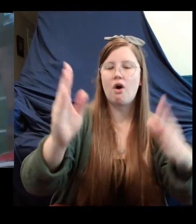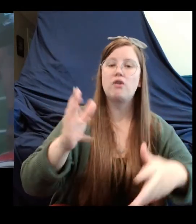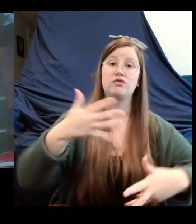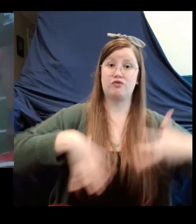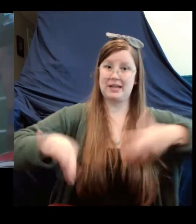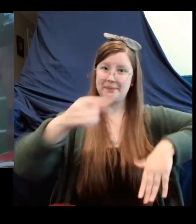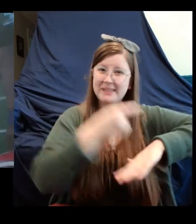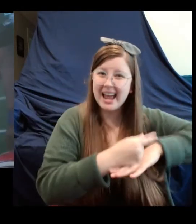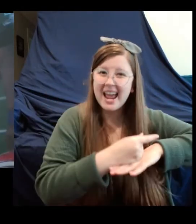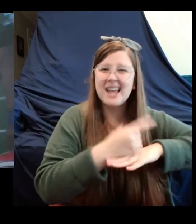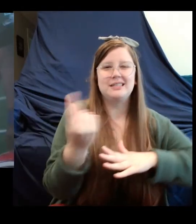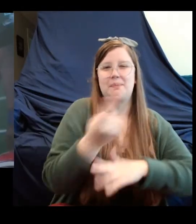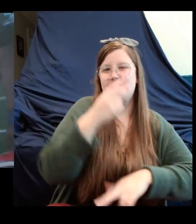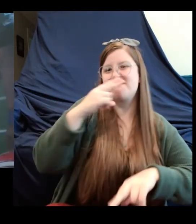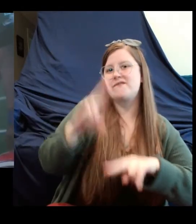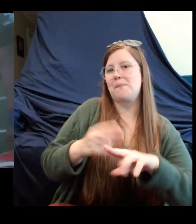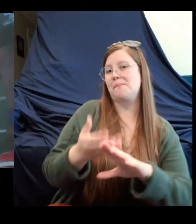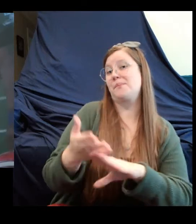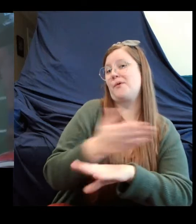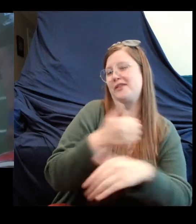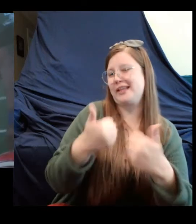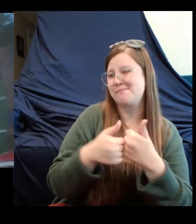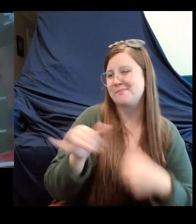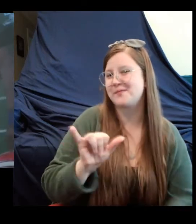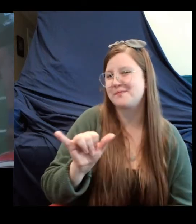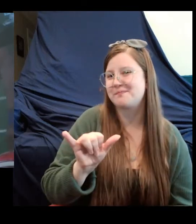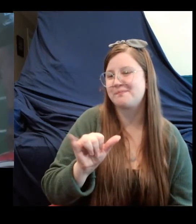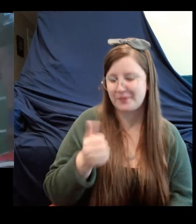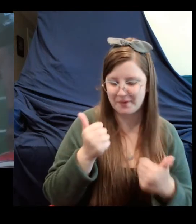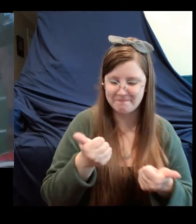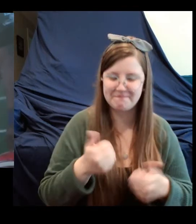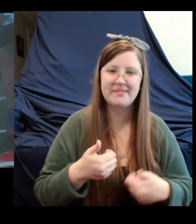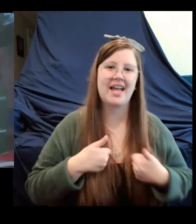All right, everybody, have a fantastic Thursday.